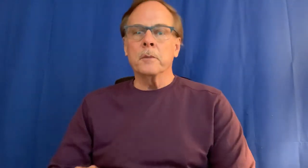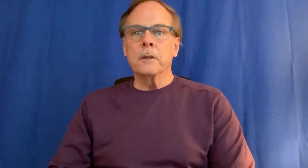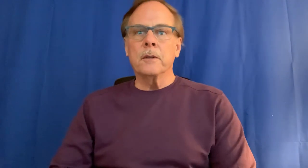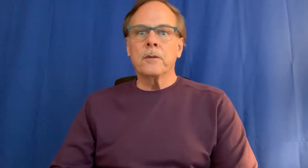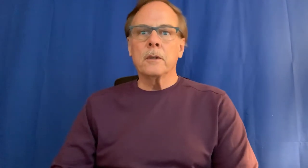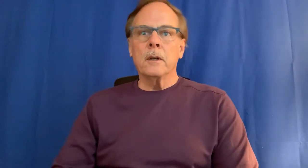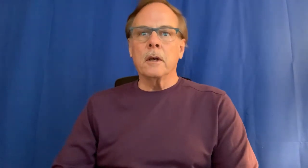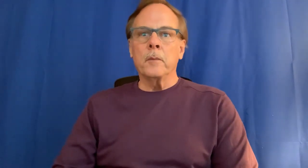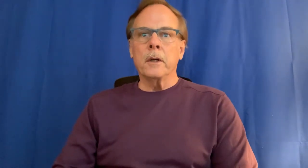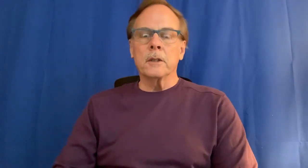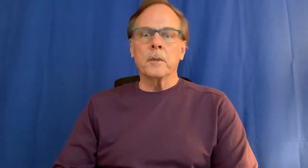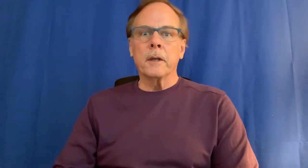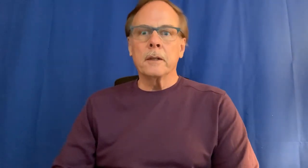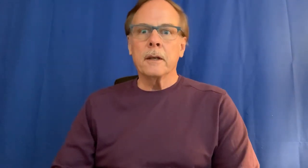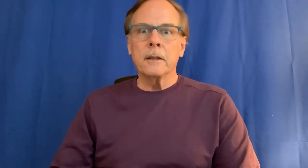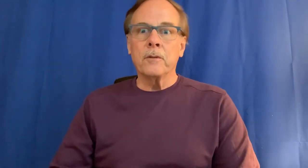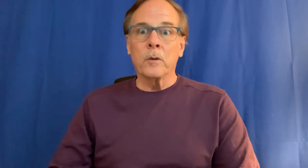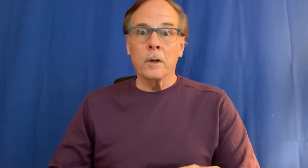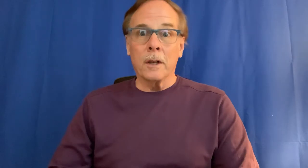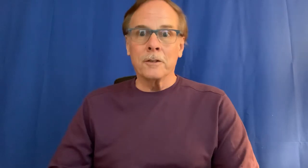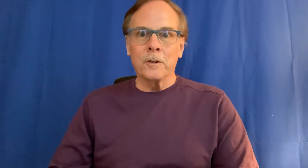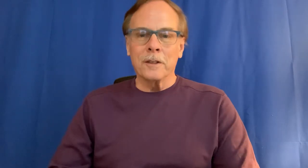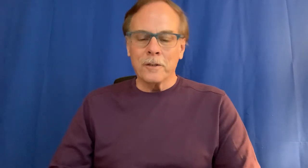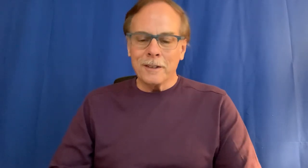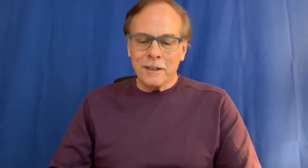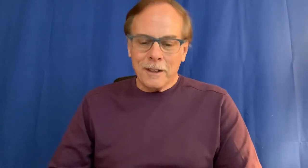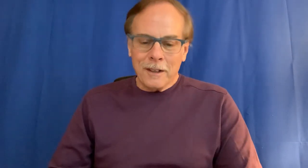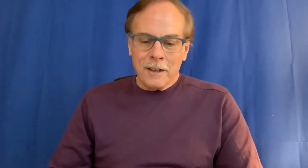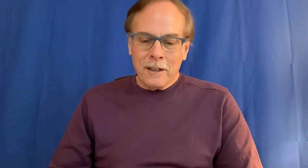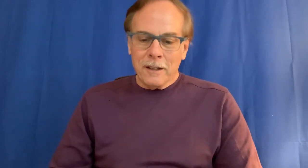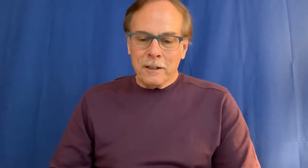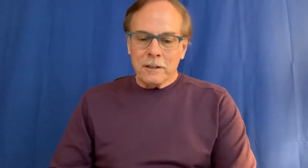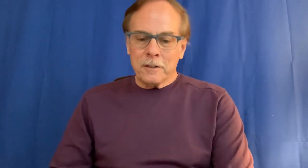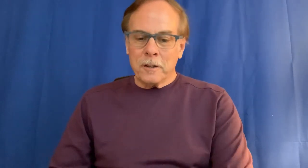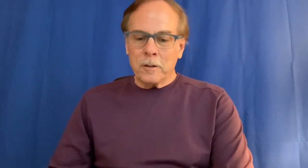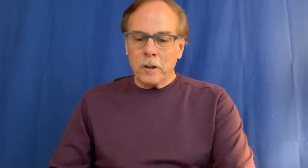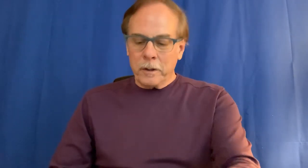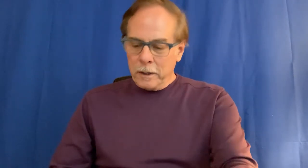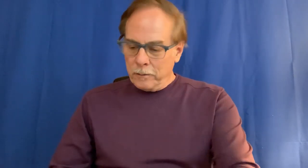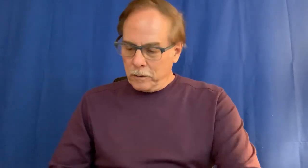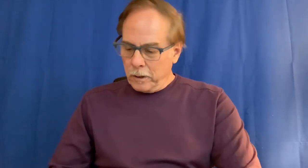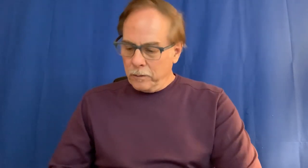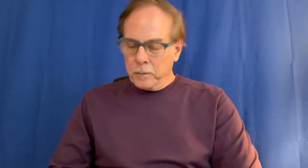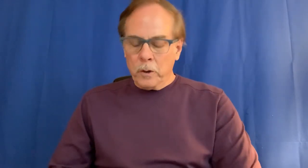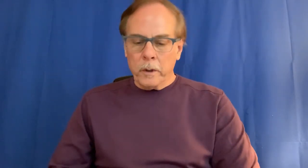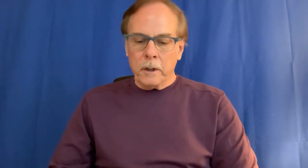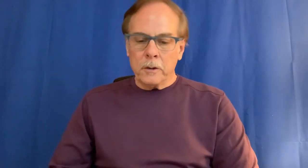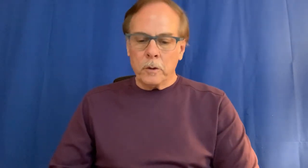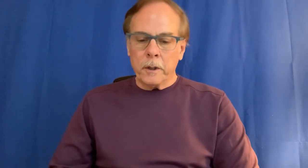bit different, and I might explain that if I realize they're different. So going down, starting from